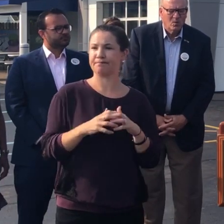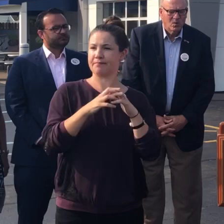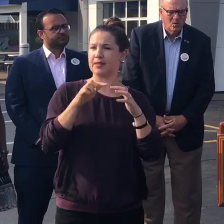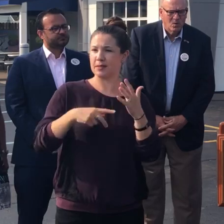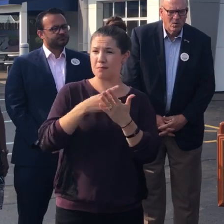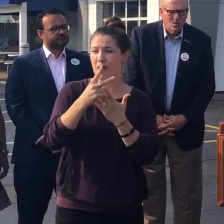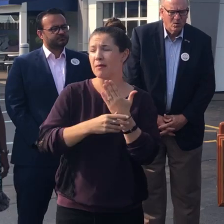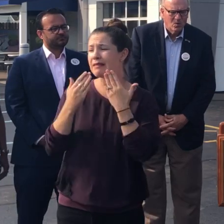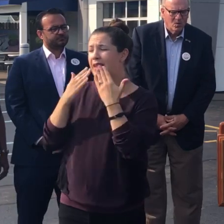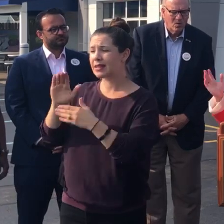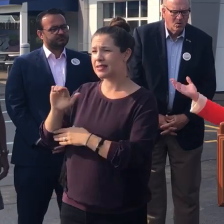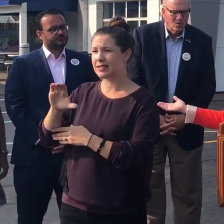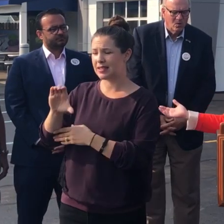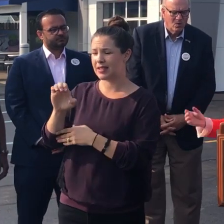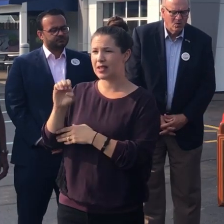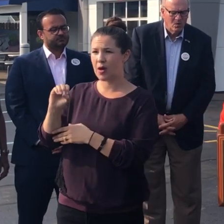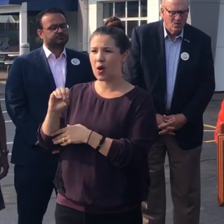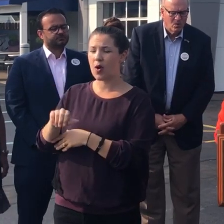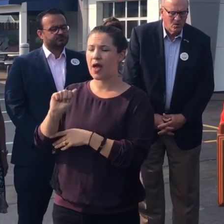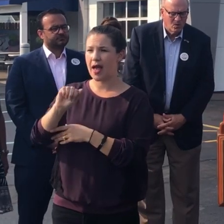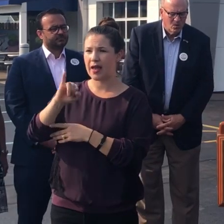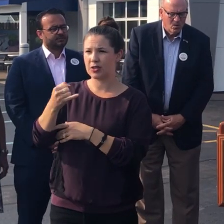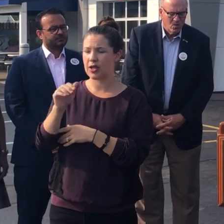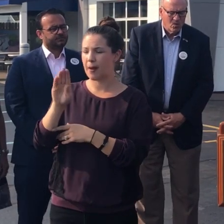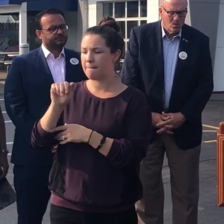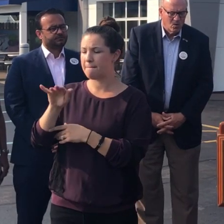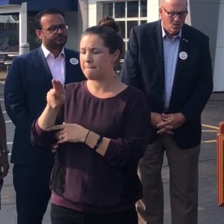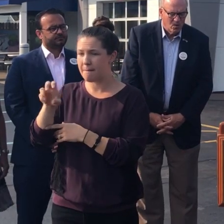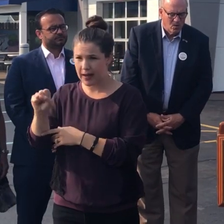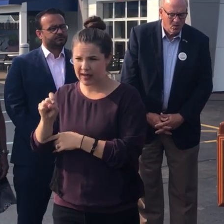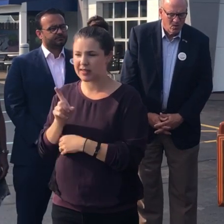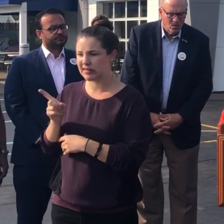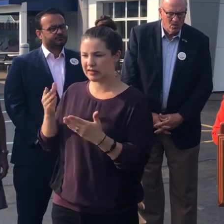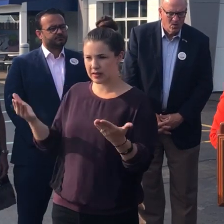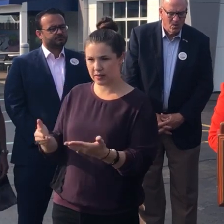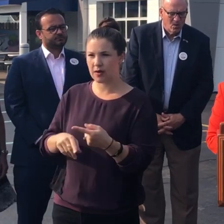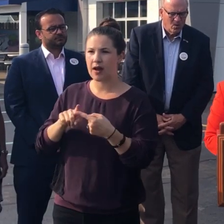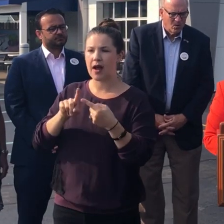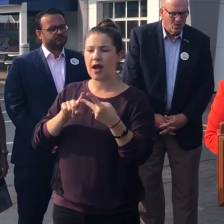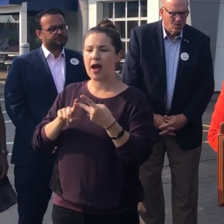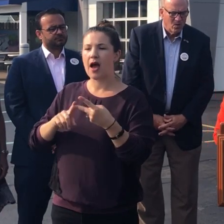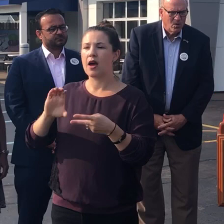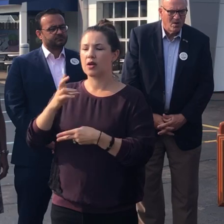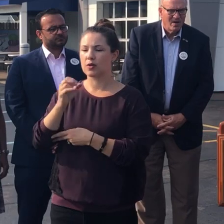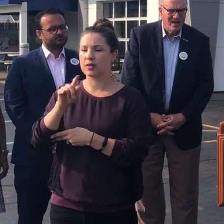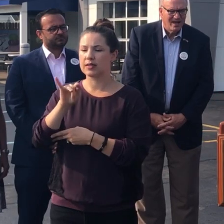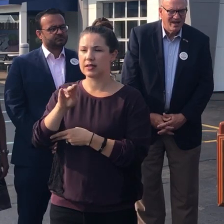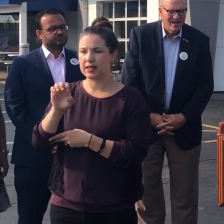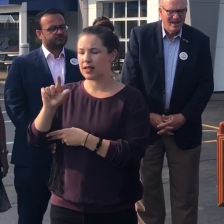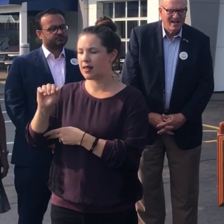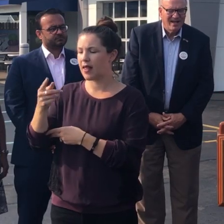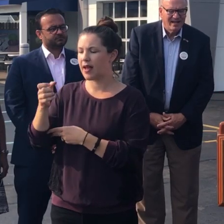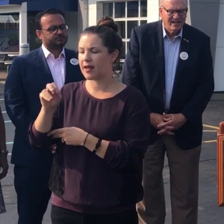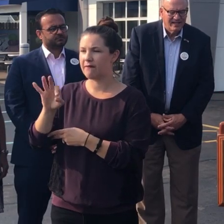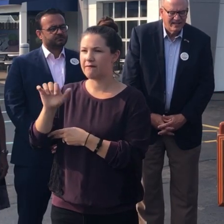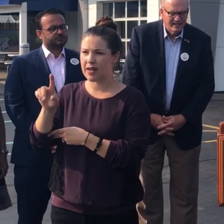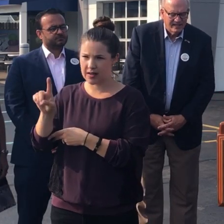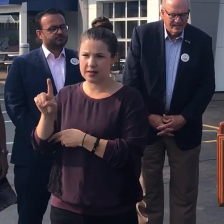thank CEO AJ Baines, who has joined us, as well as his marketing director, Christine Langenfeld, who has joined with us